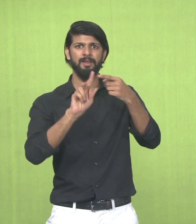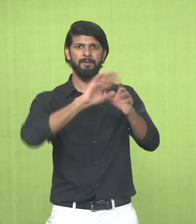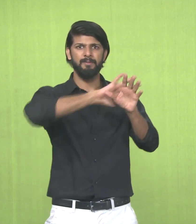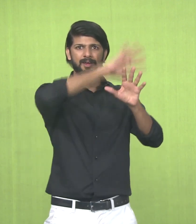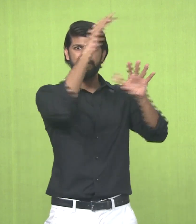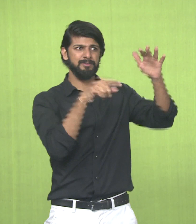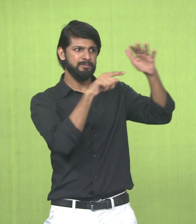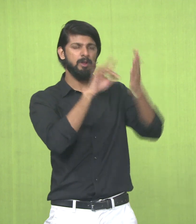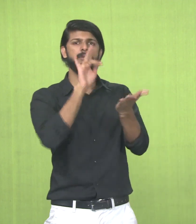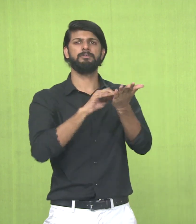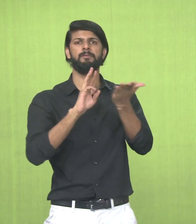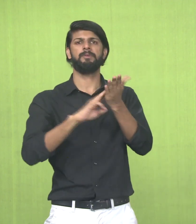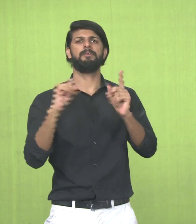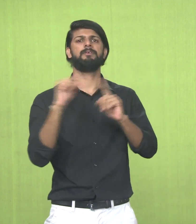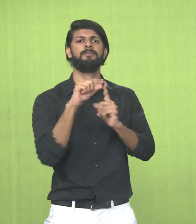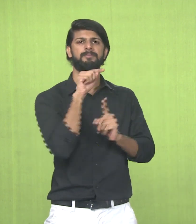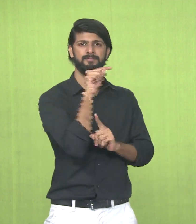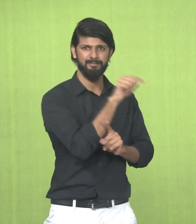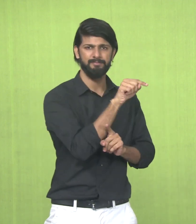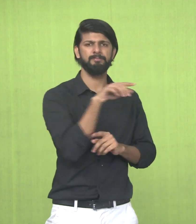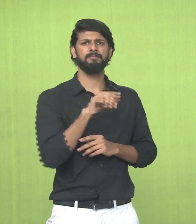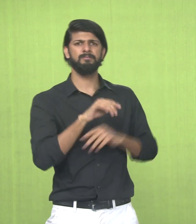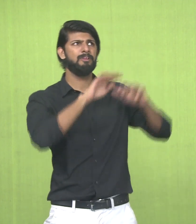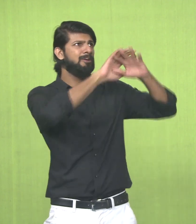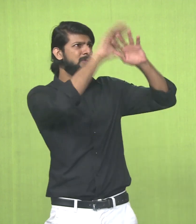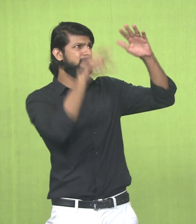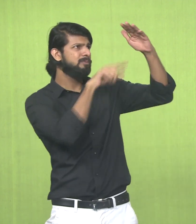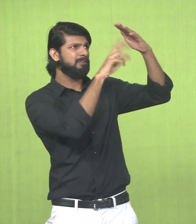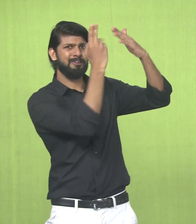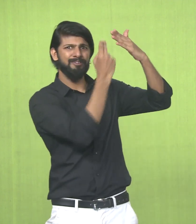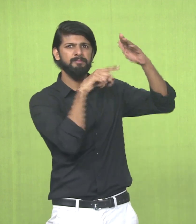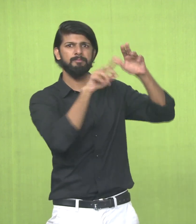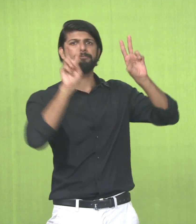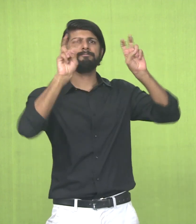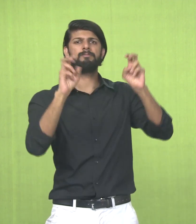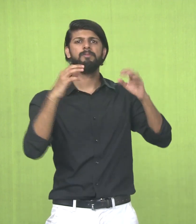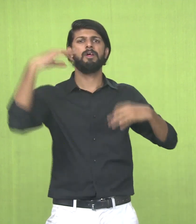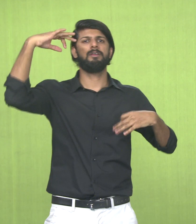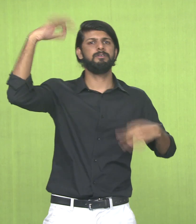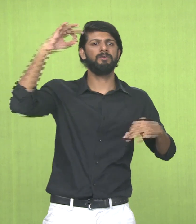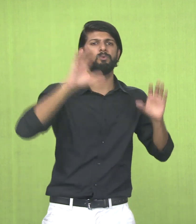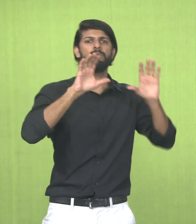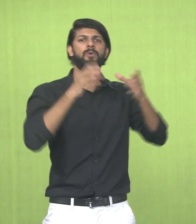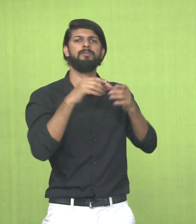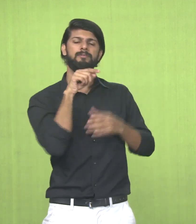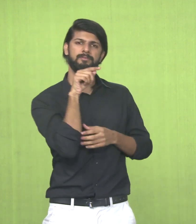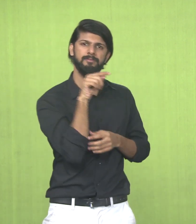Bagh cave in Madhya Pradesh, the painting here is titled Dance Panel.